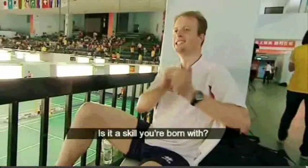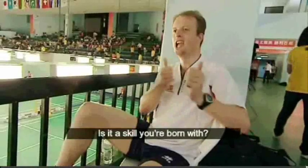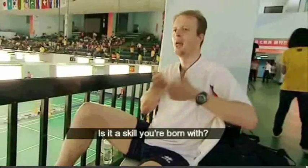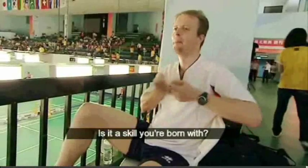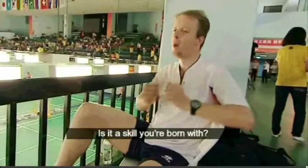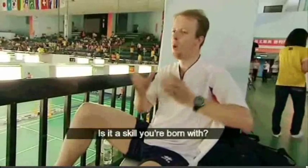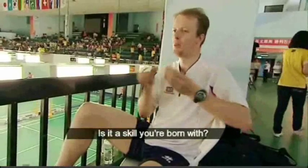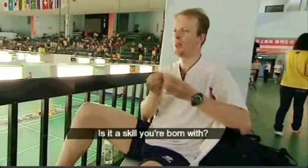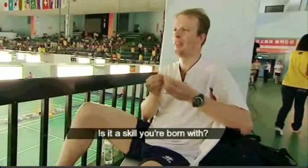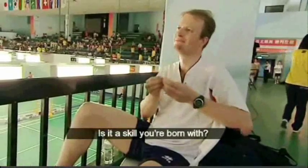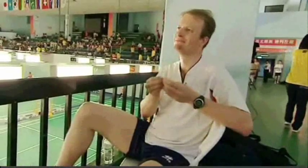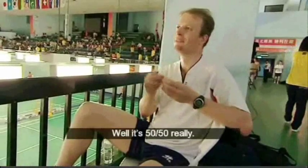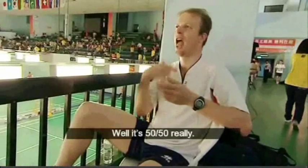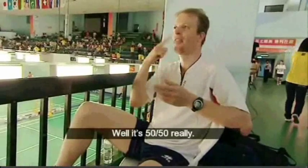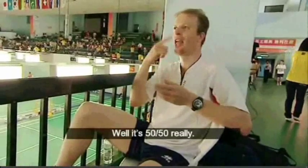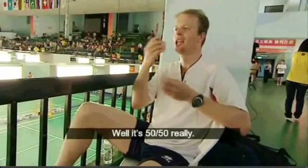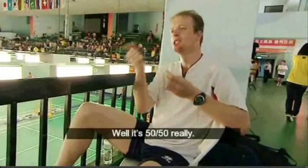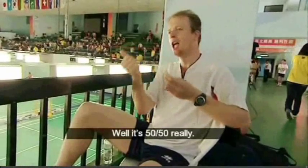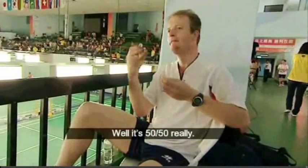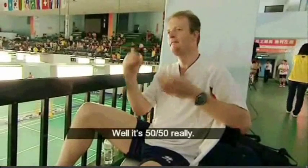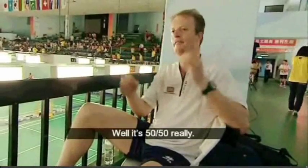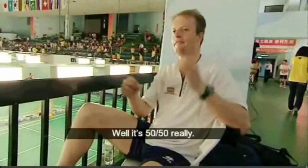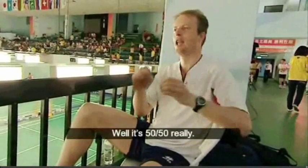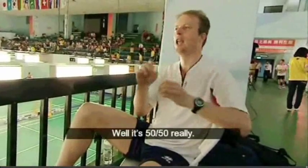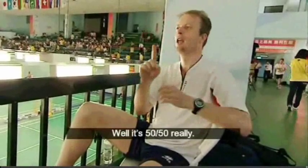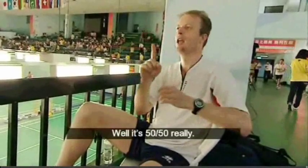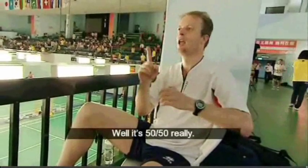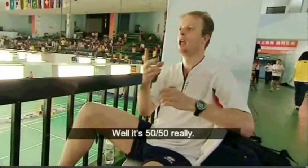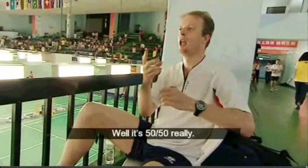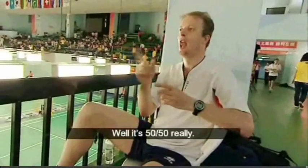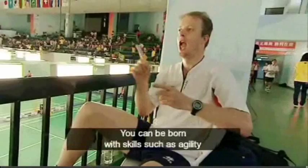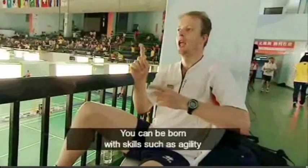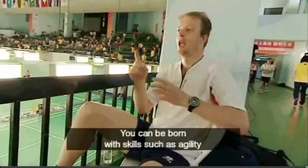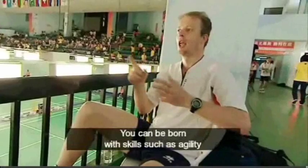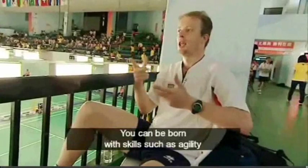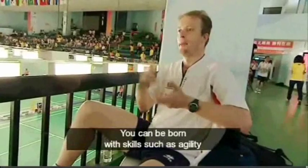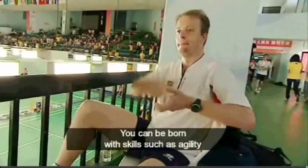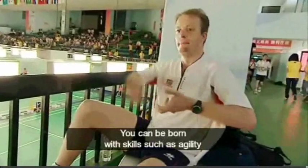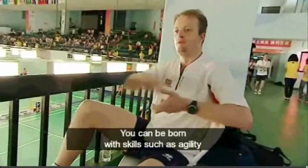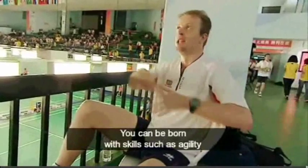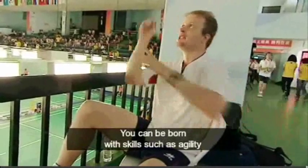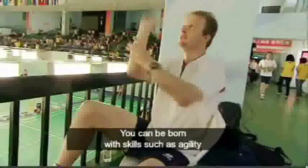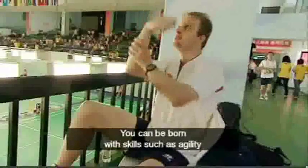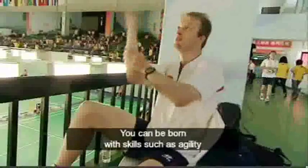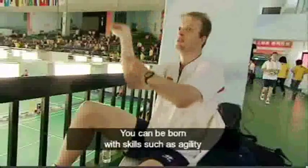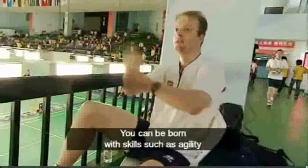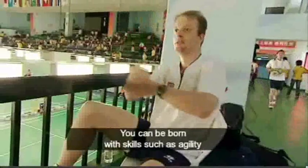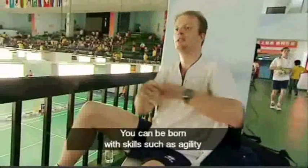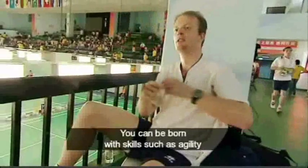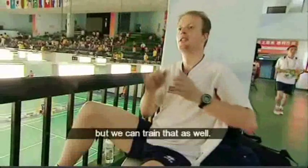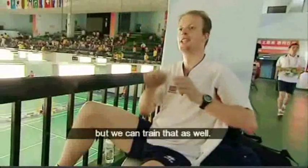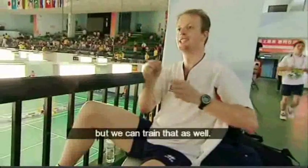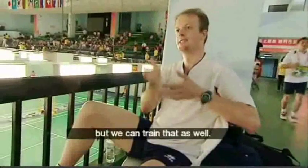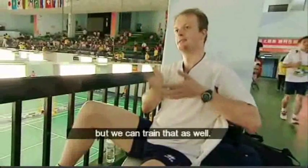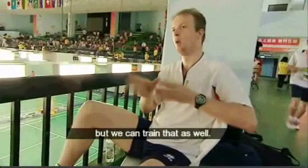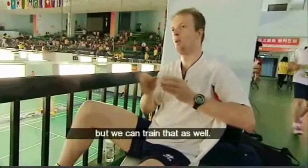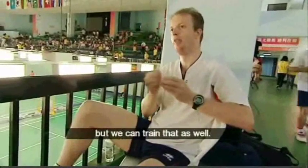Is it a skill you're born with? Well, it's 50-50 really. You can be born with skills such as agility, but we can train that as